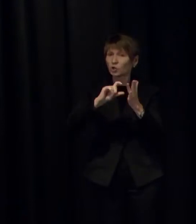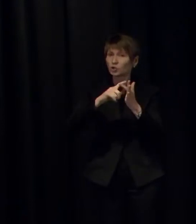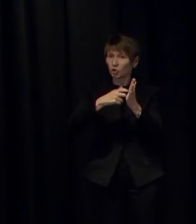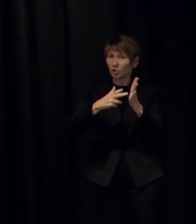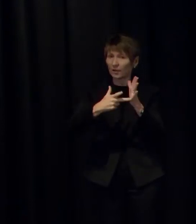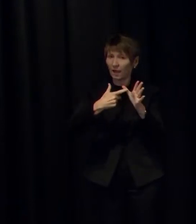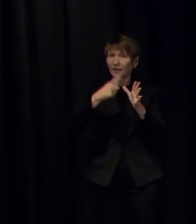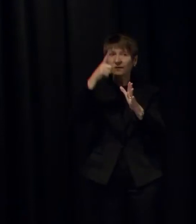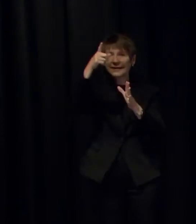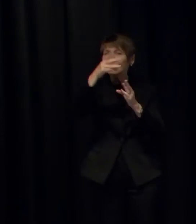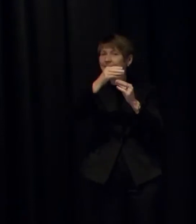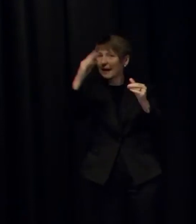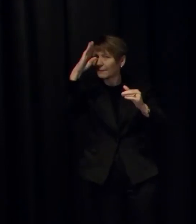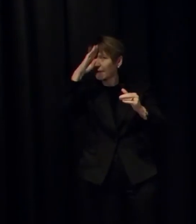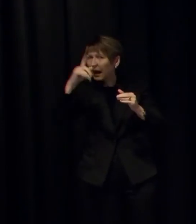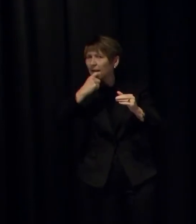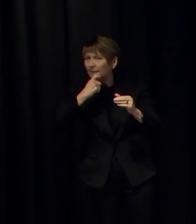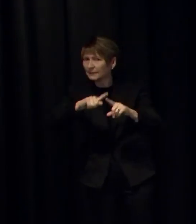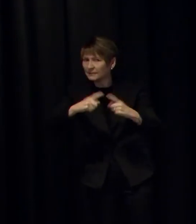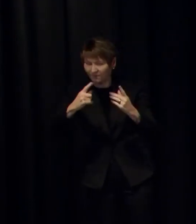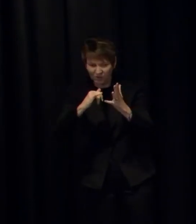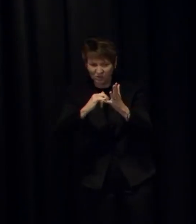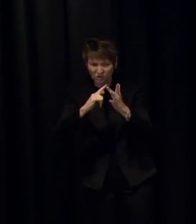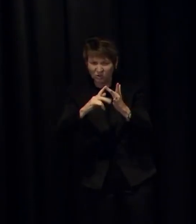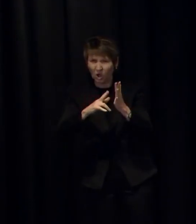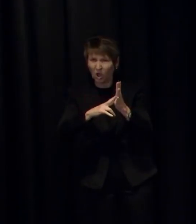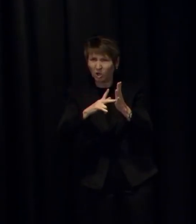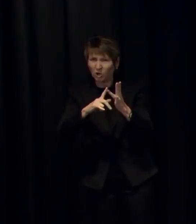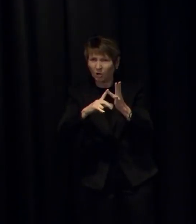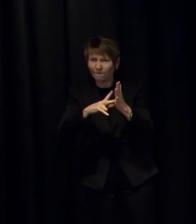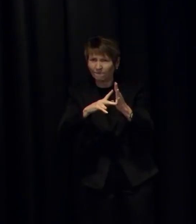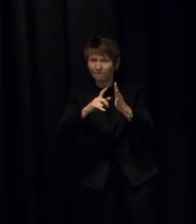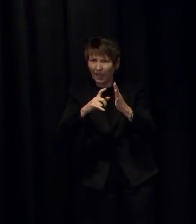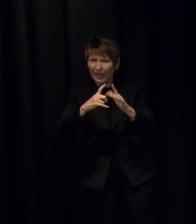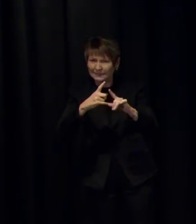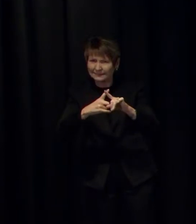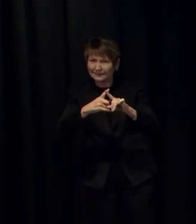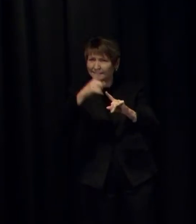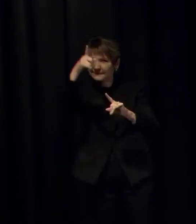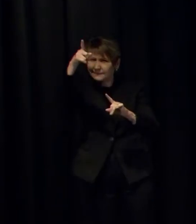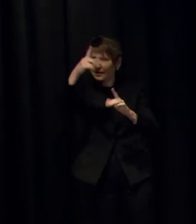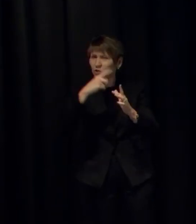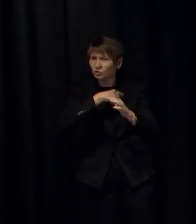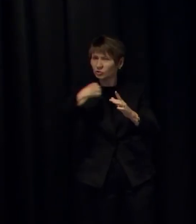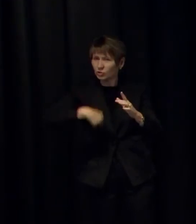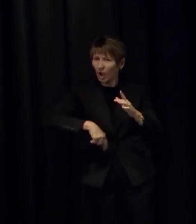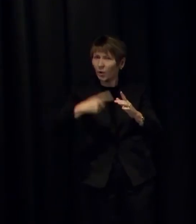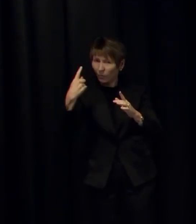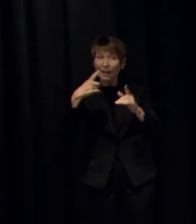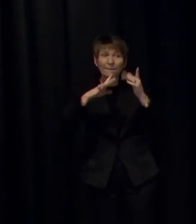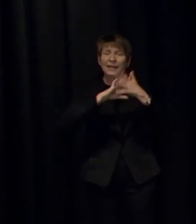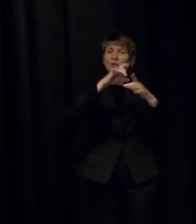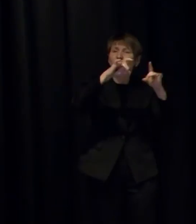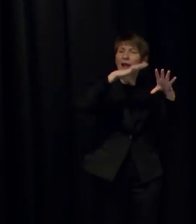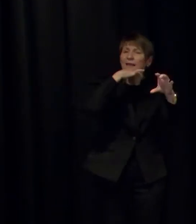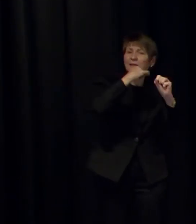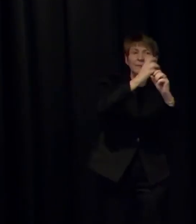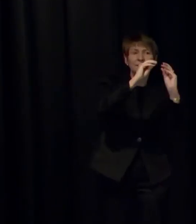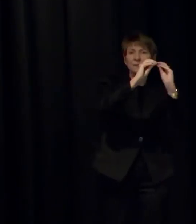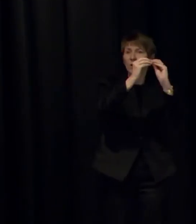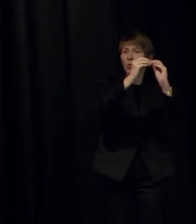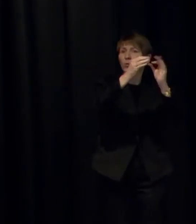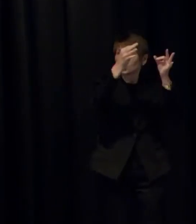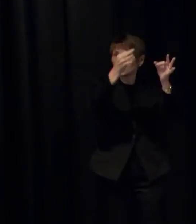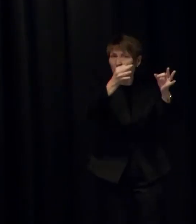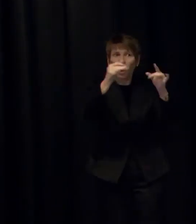yeah, it's not a matter of being superseded by anybody. It's going to change, and I think we've been pretty clear about that. We're not going to be running hotel quarantine for a